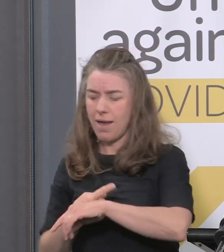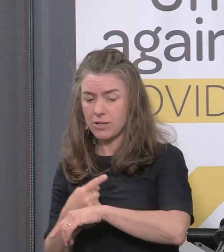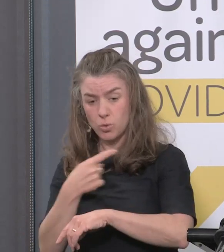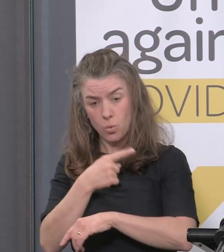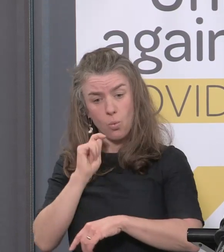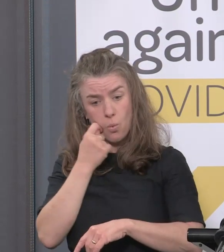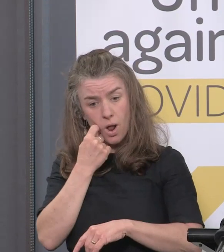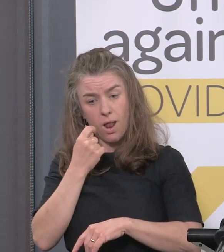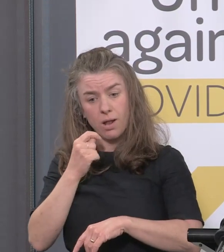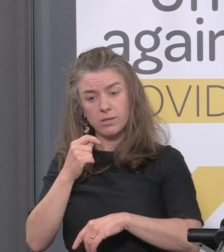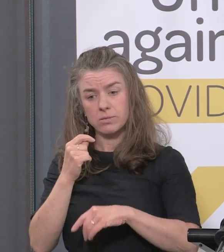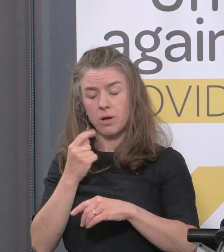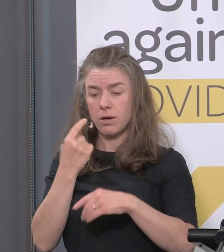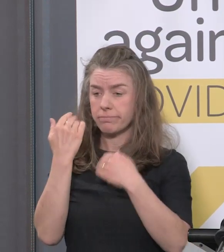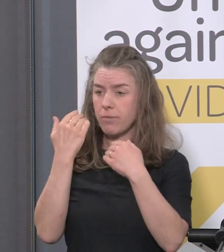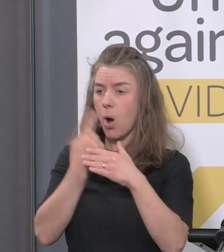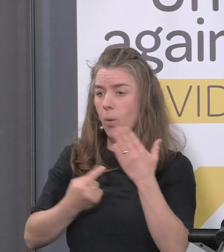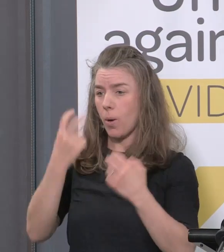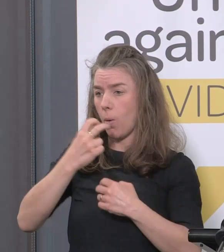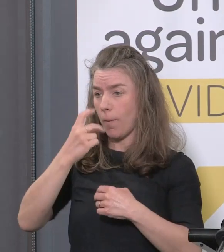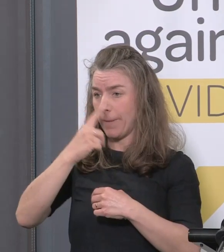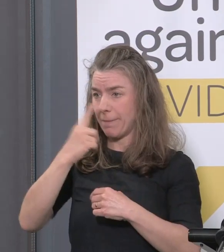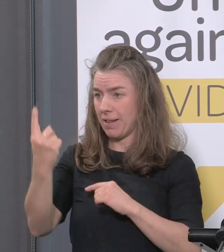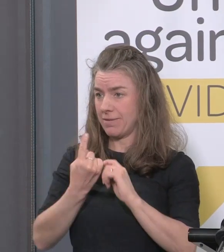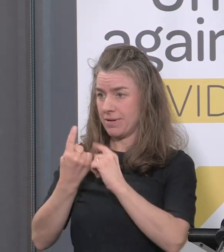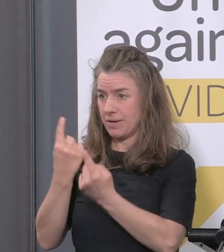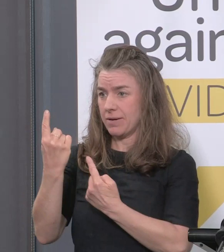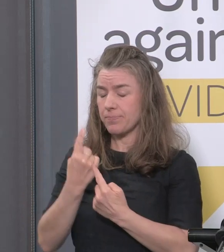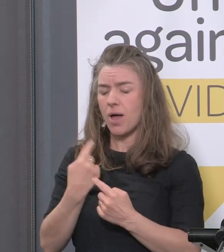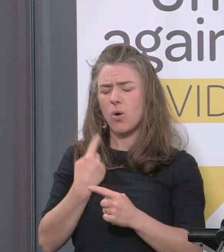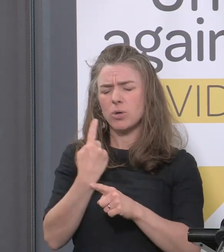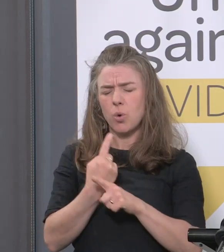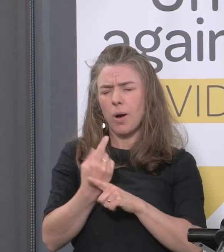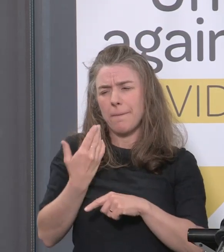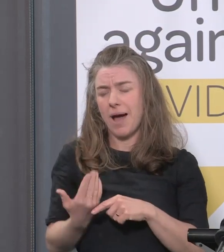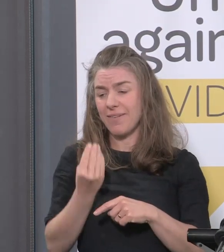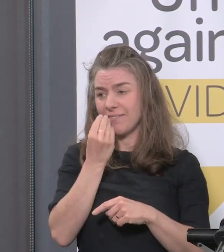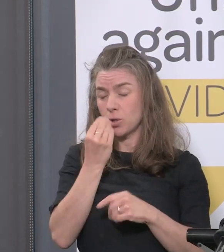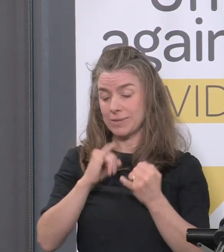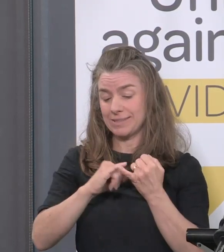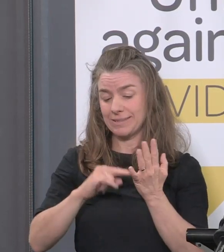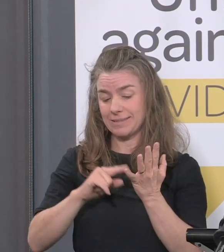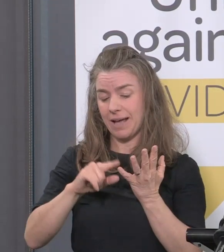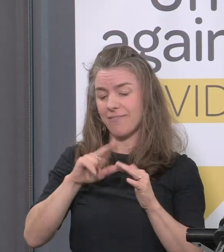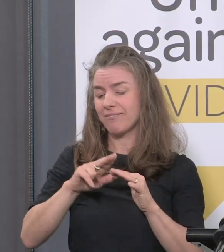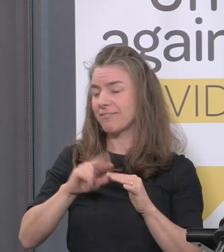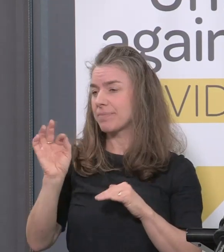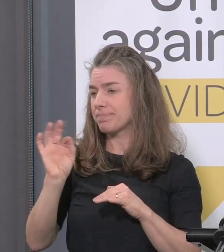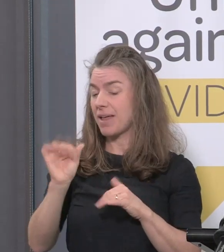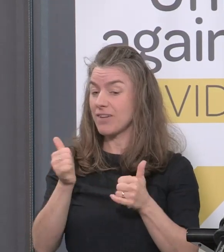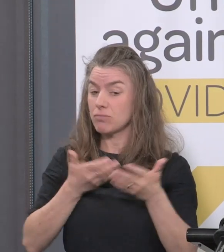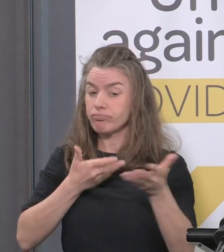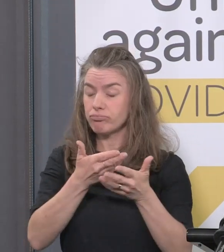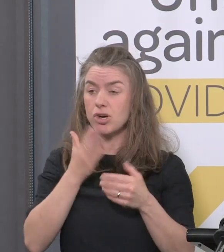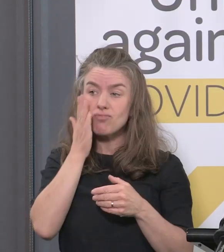or allowing such a thing? I'm talking on behalf of Foodstuffs in this one. We aren't looking at that. We've talked to Grey Power,